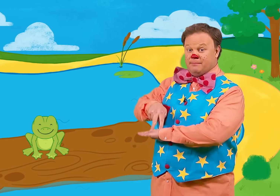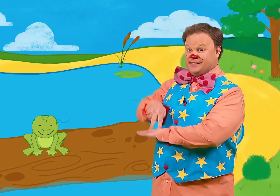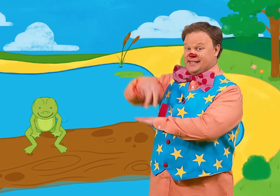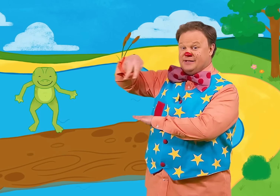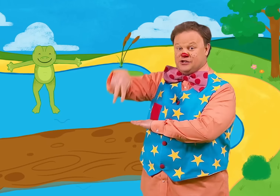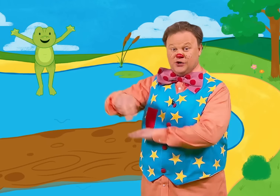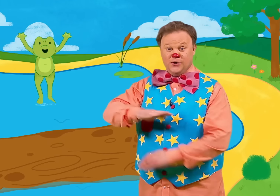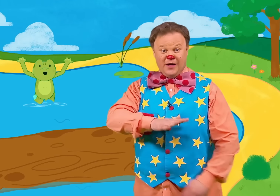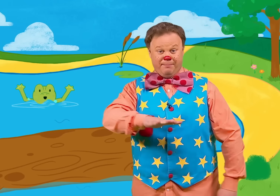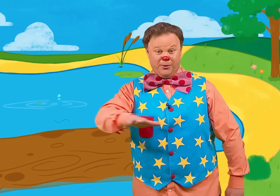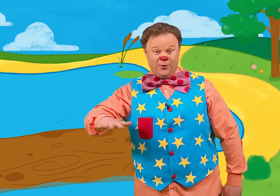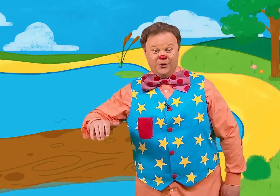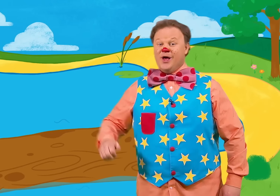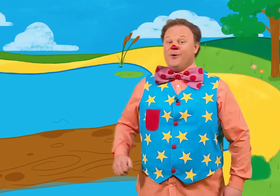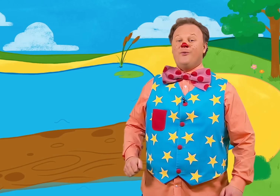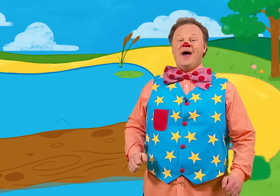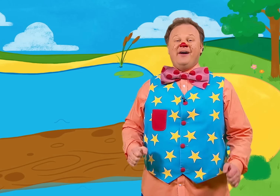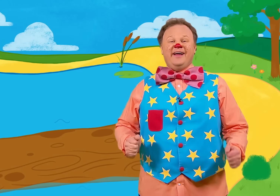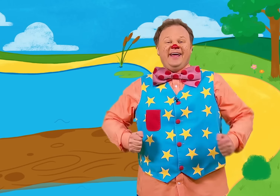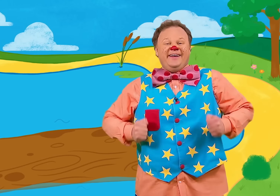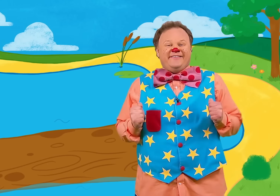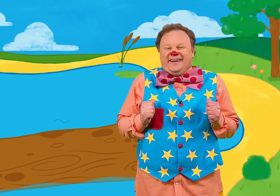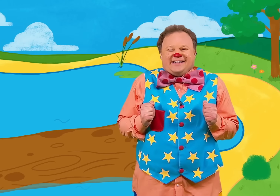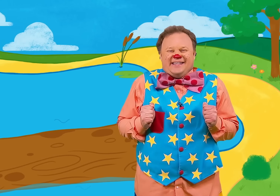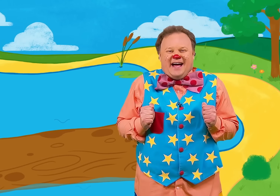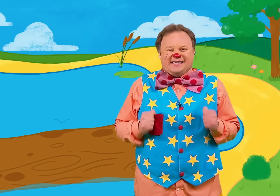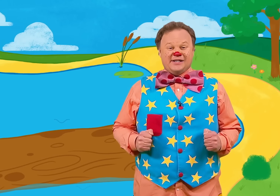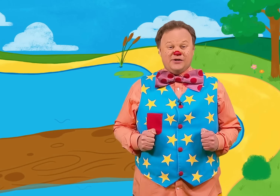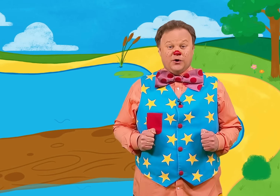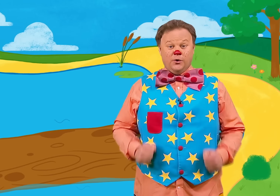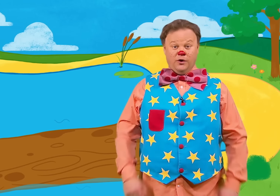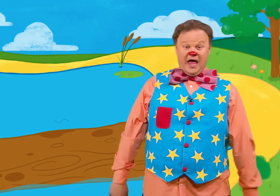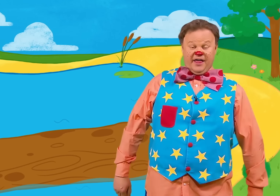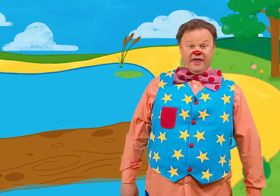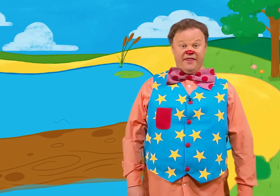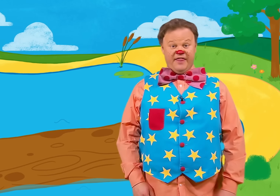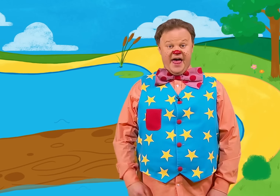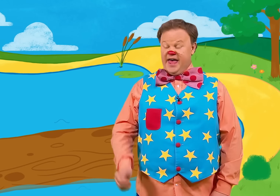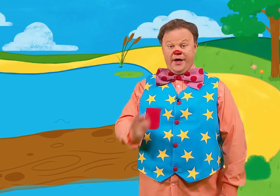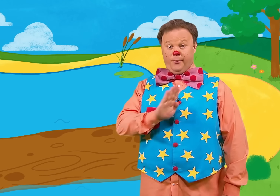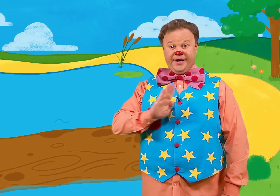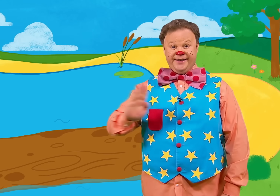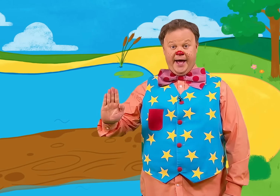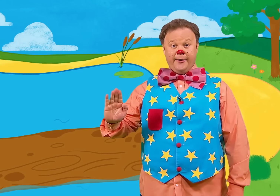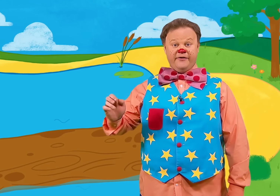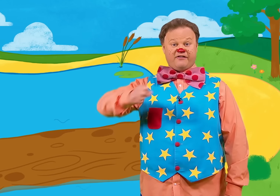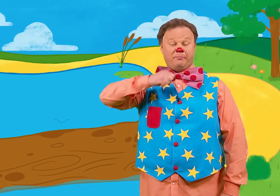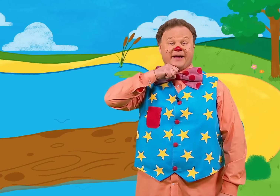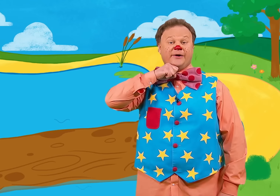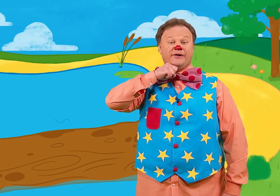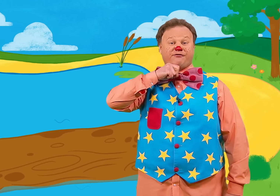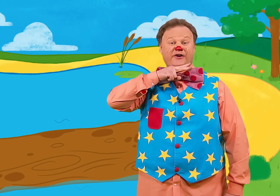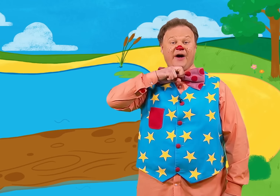jumped into the pool where it was nice and cool. Then there were no speckled